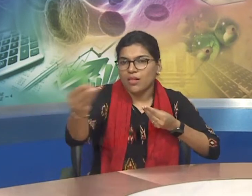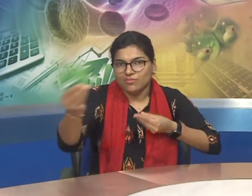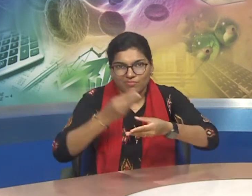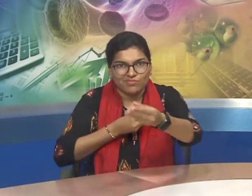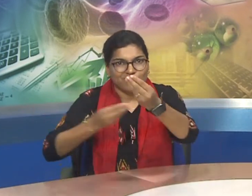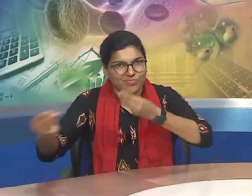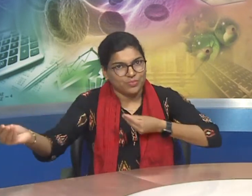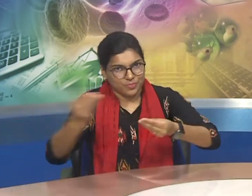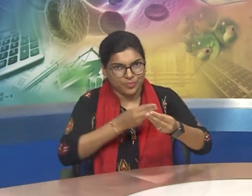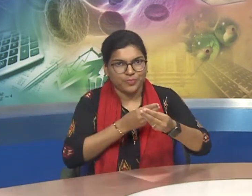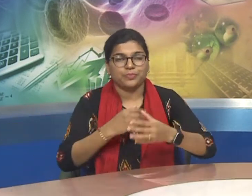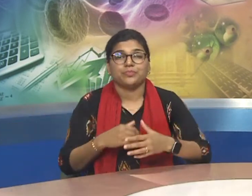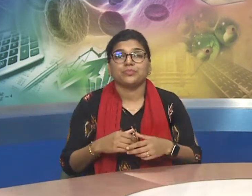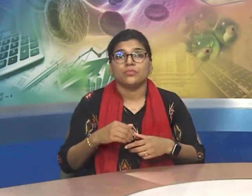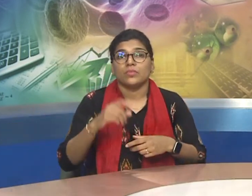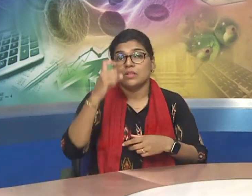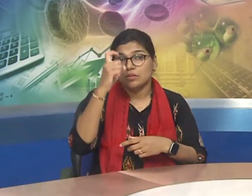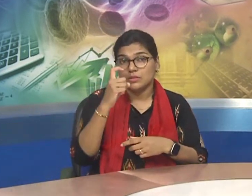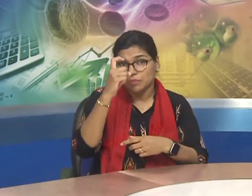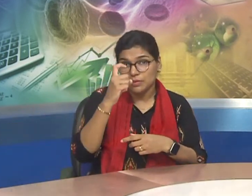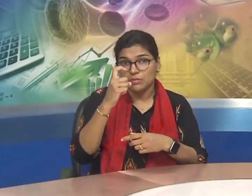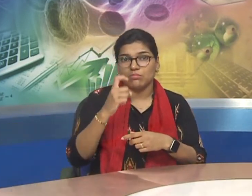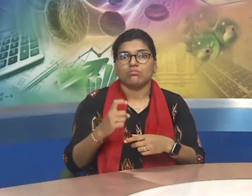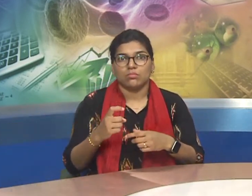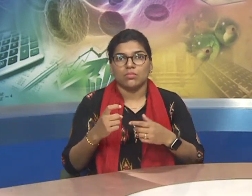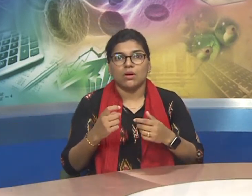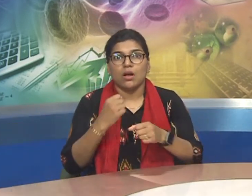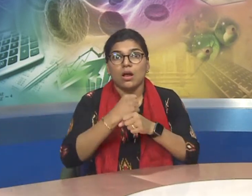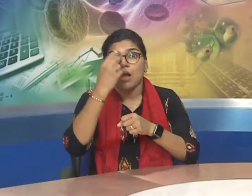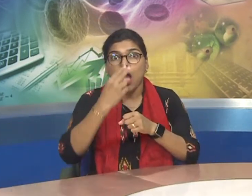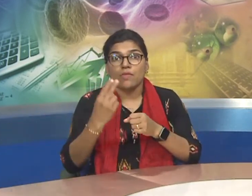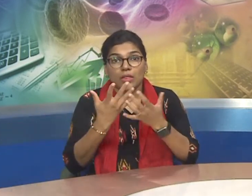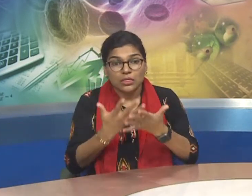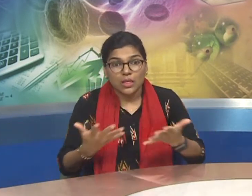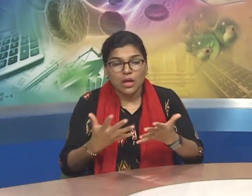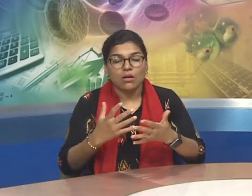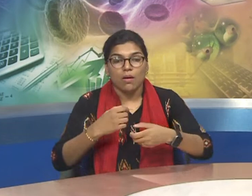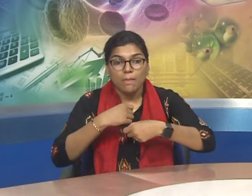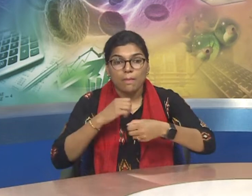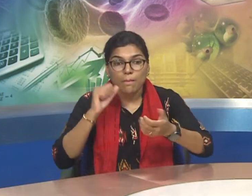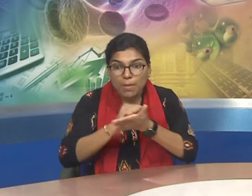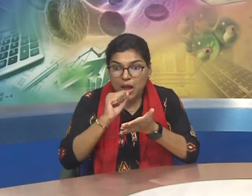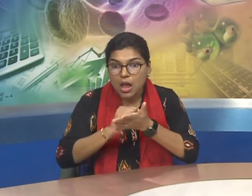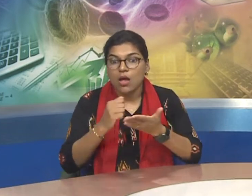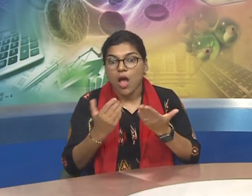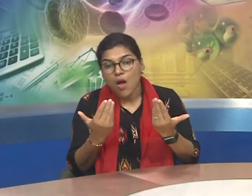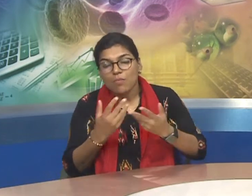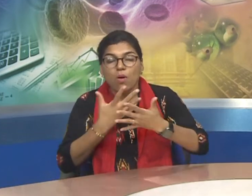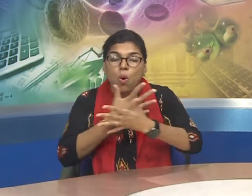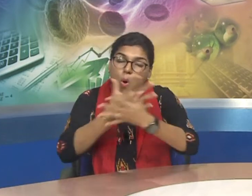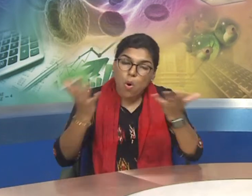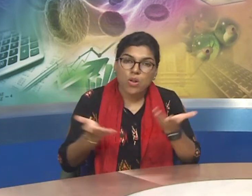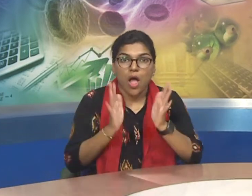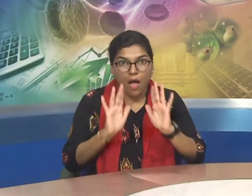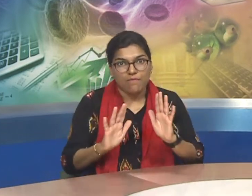journal. Because we know that there are serial numbers, so we can easily find the missed or replaced